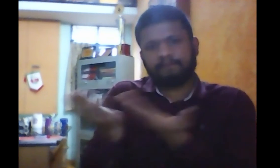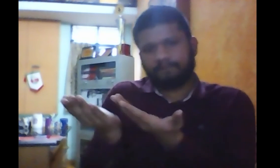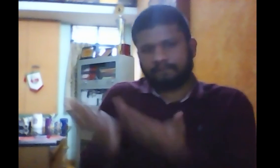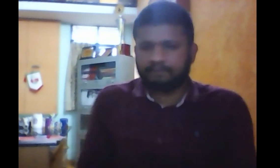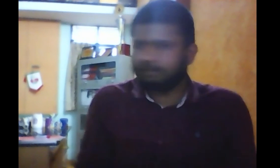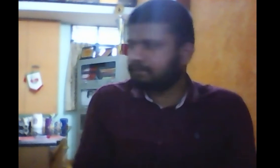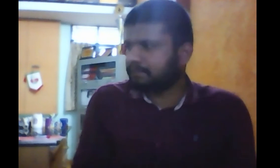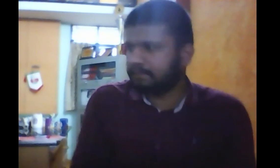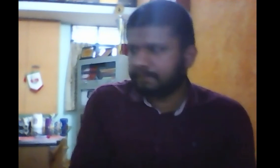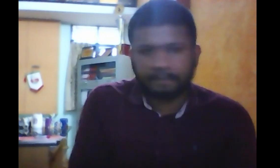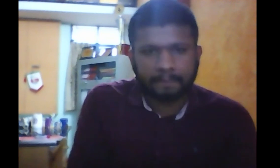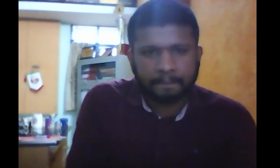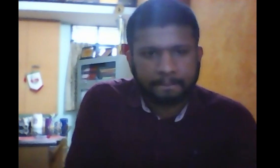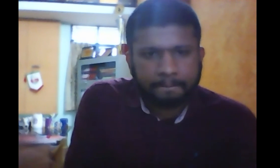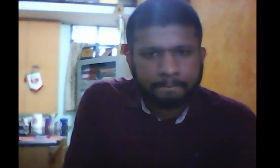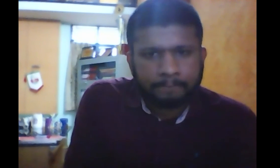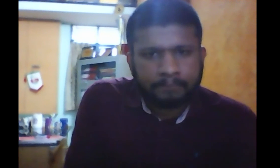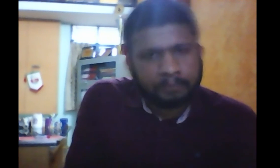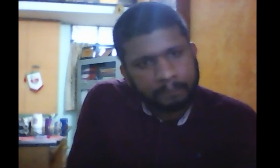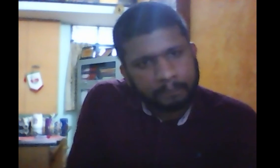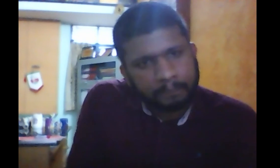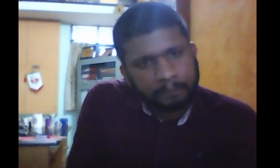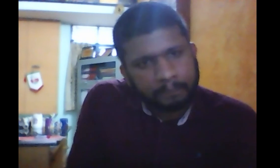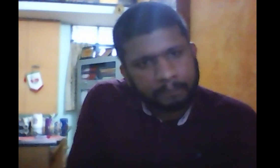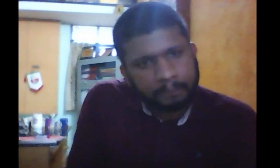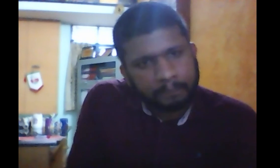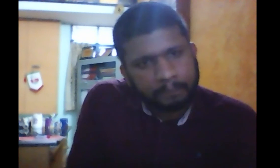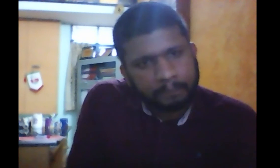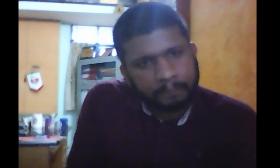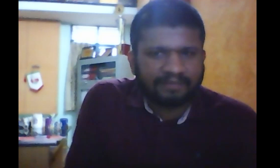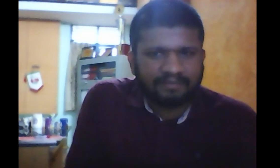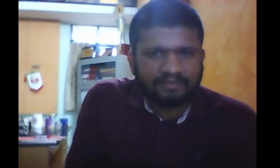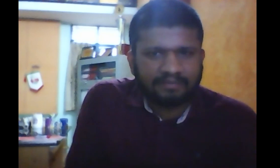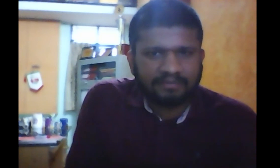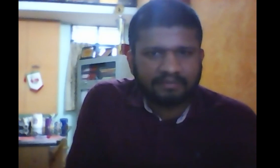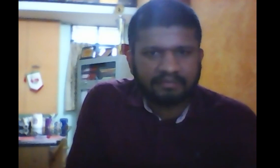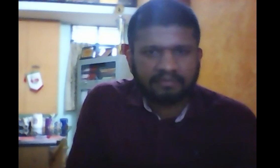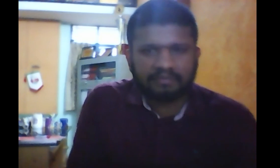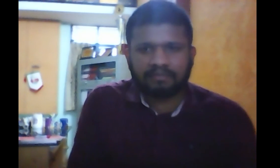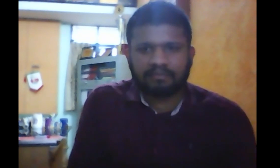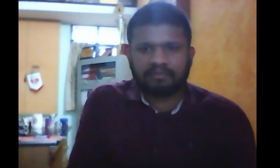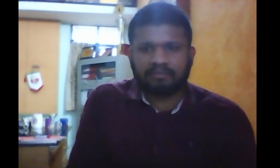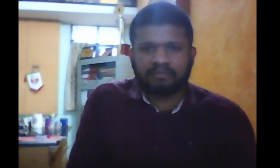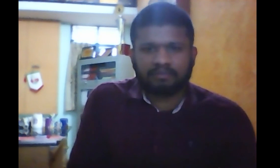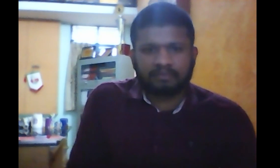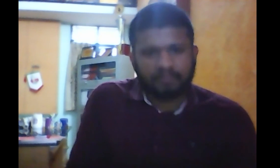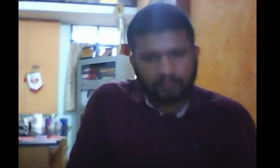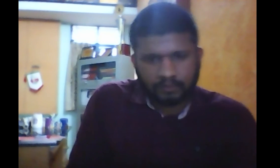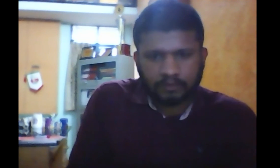There are so many videos on deaf blind people on YouTube. You can see how they are using their educational skills, how